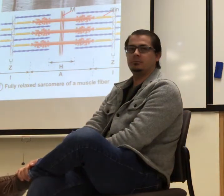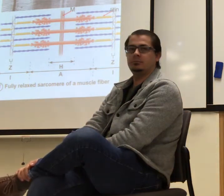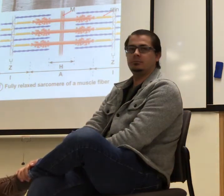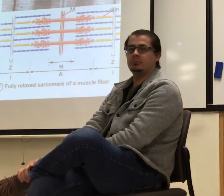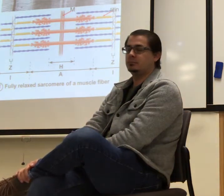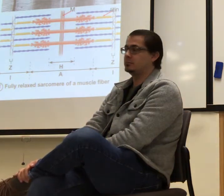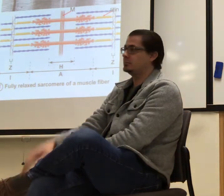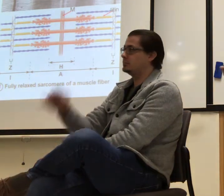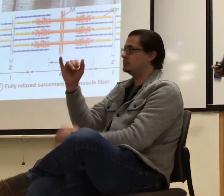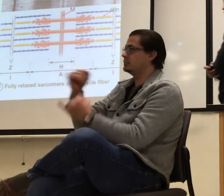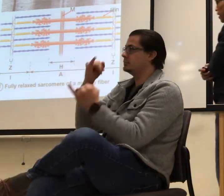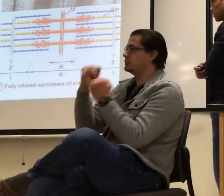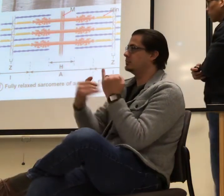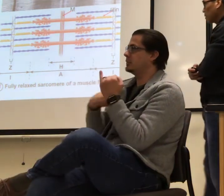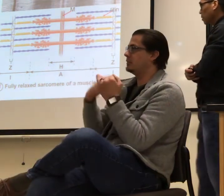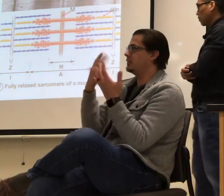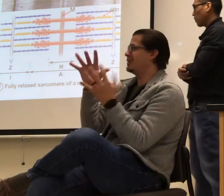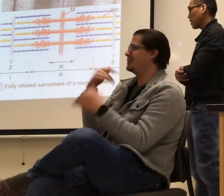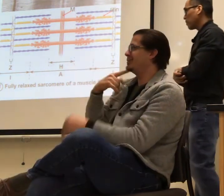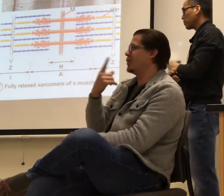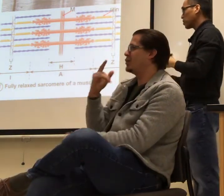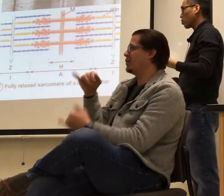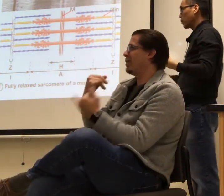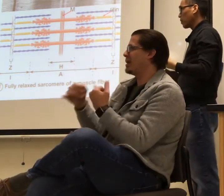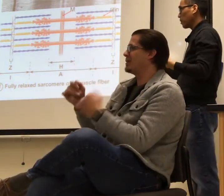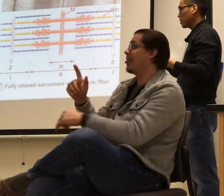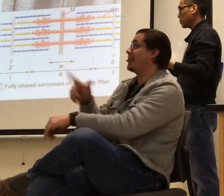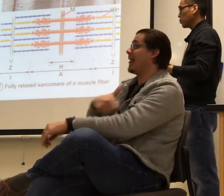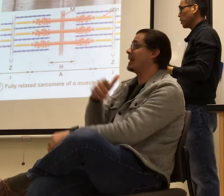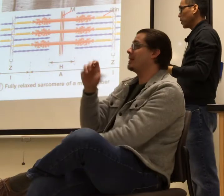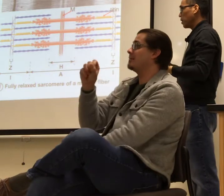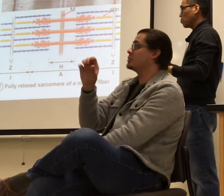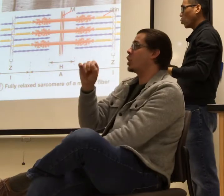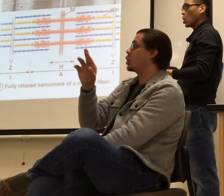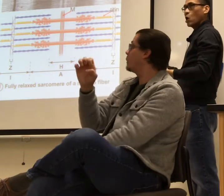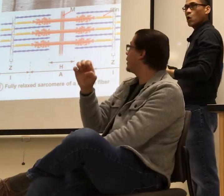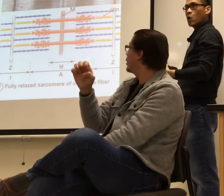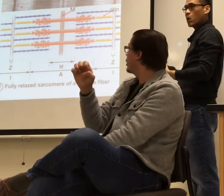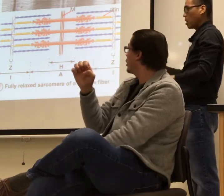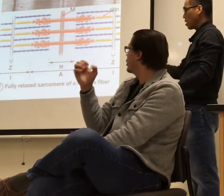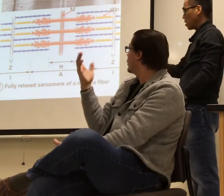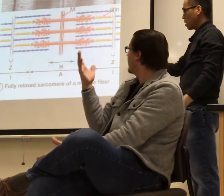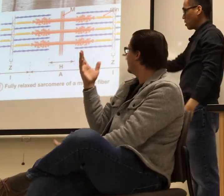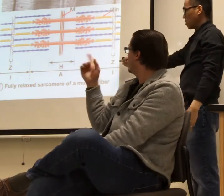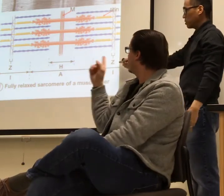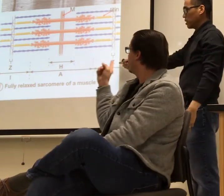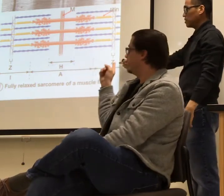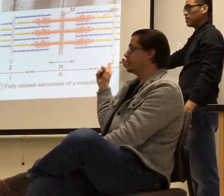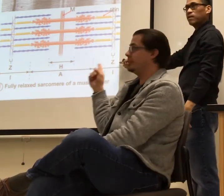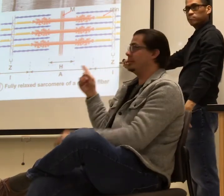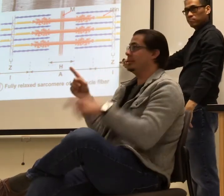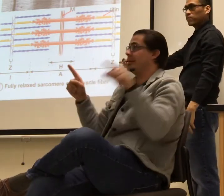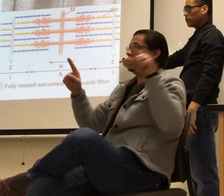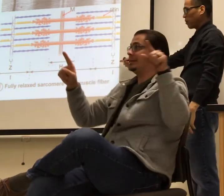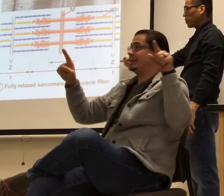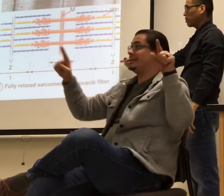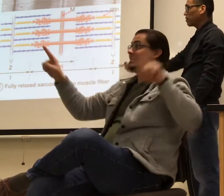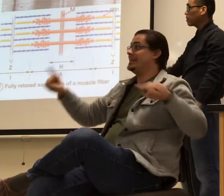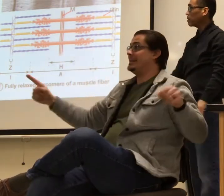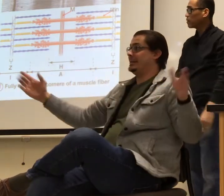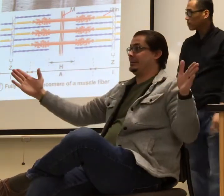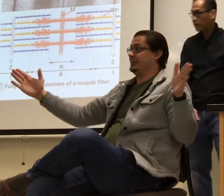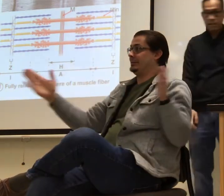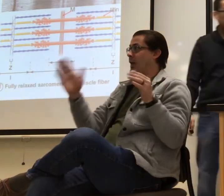So the last thing I already defined. The length of the sarcomere is between what? Z to Z. Z to Z. Very